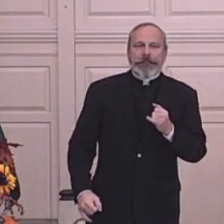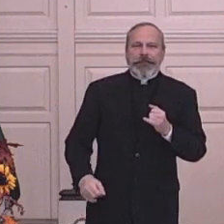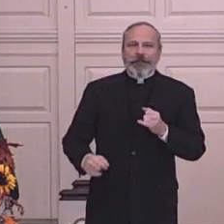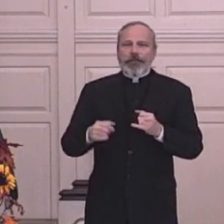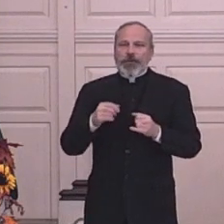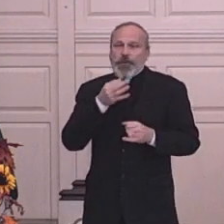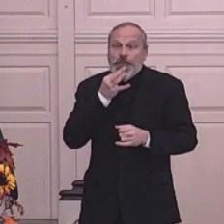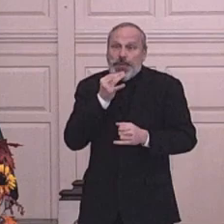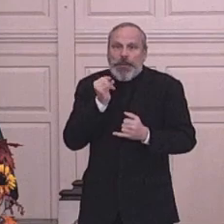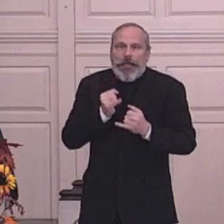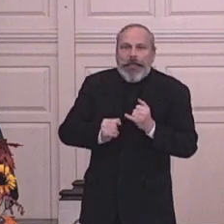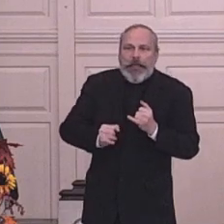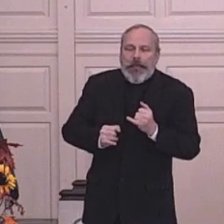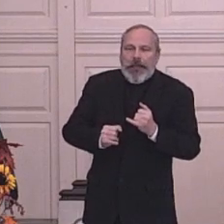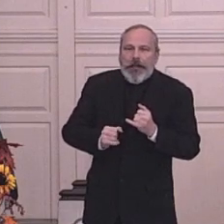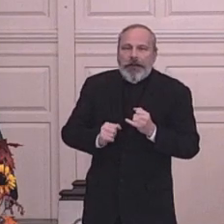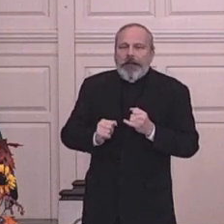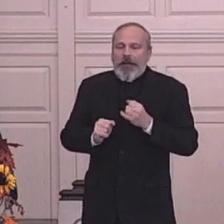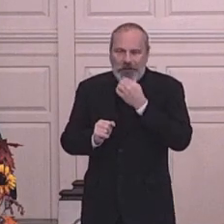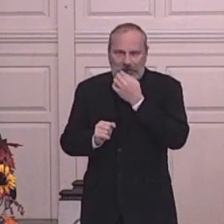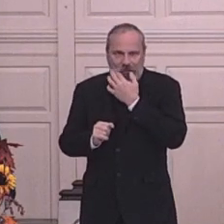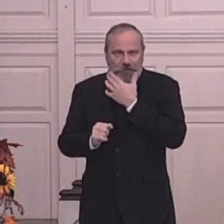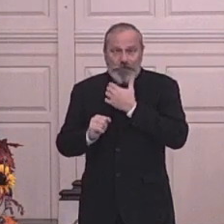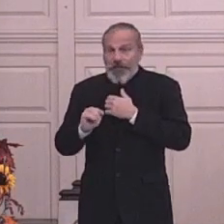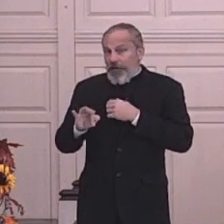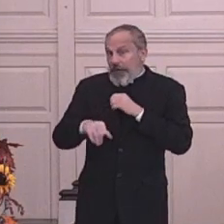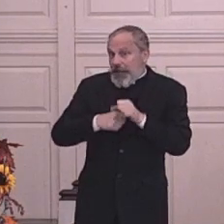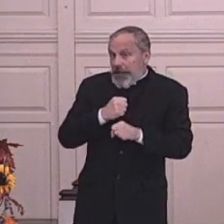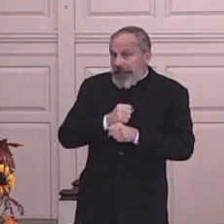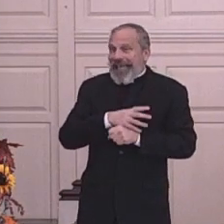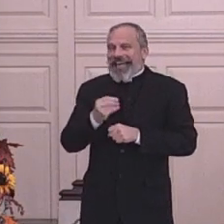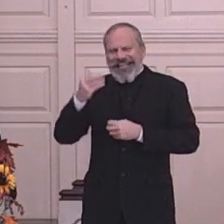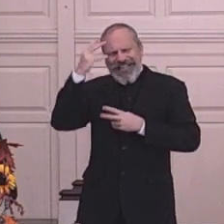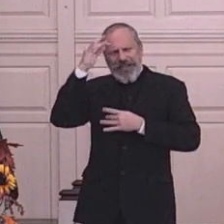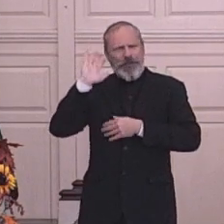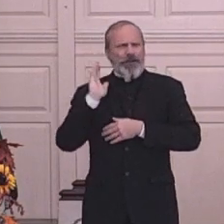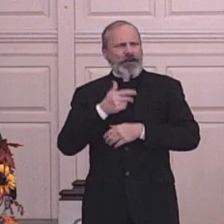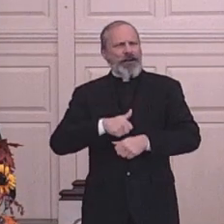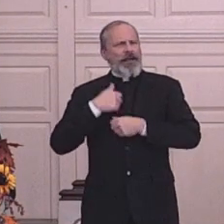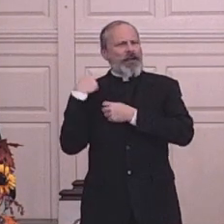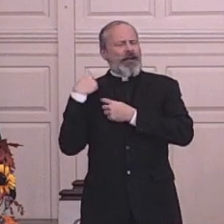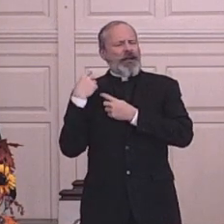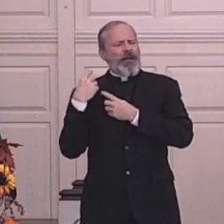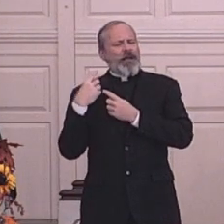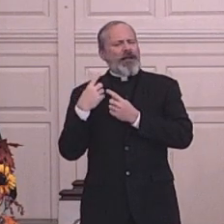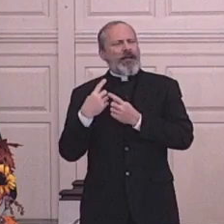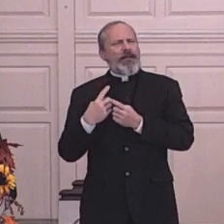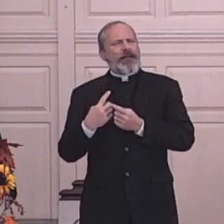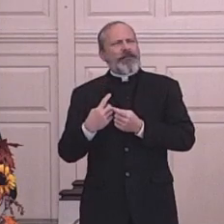end of the year, but also to think about our life.